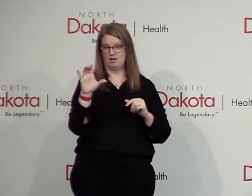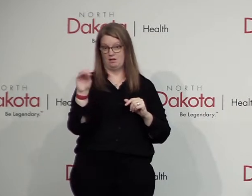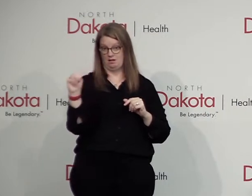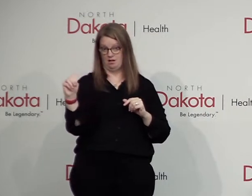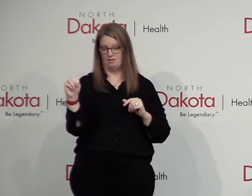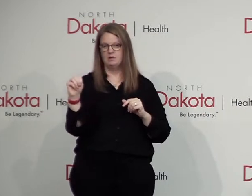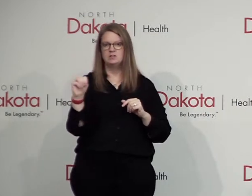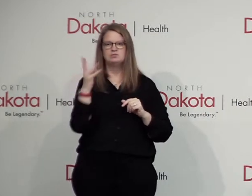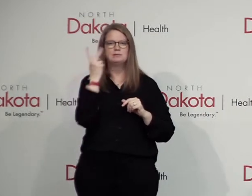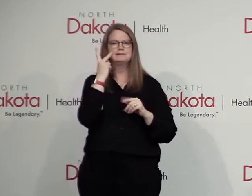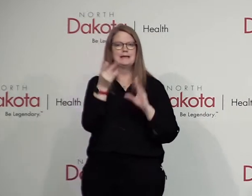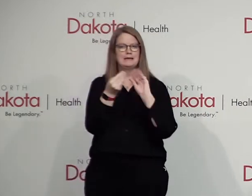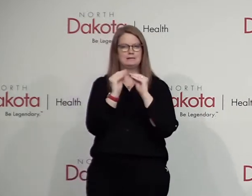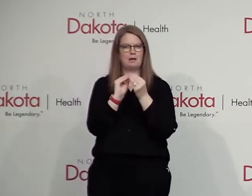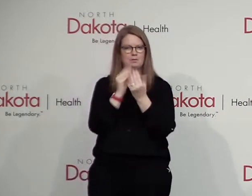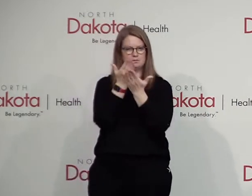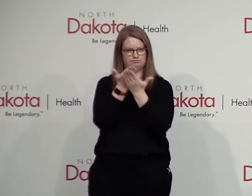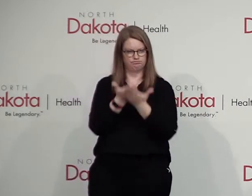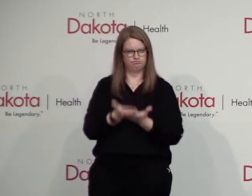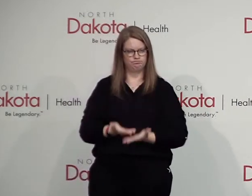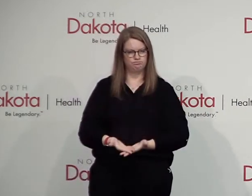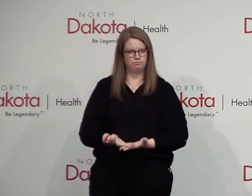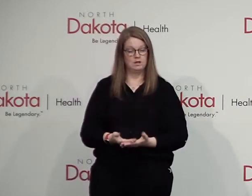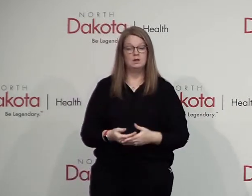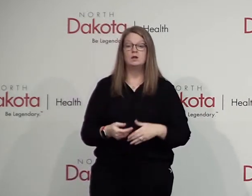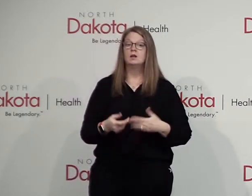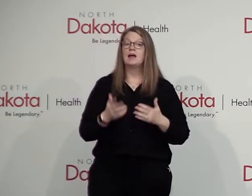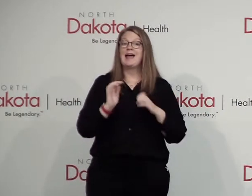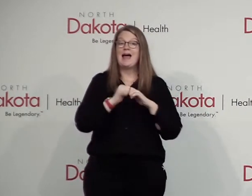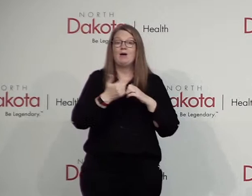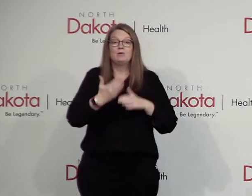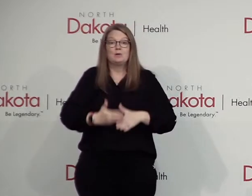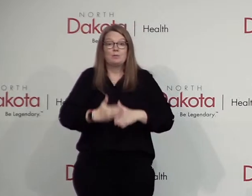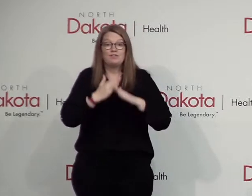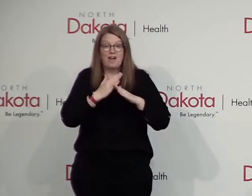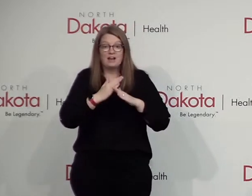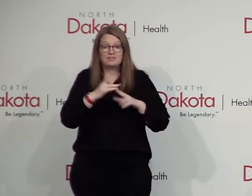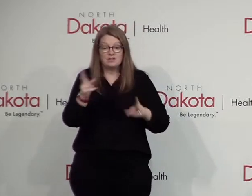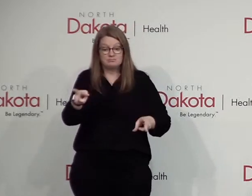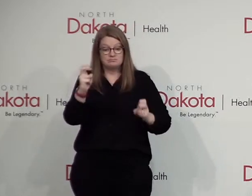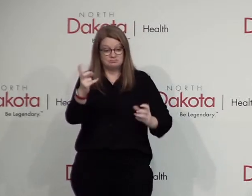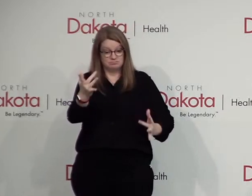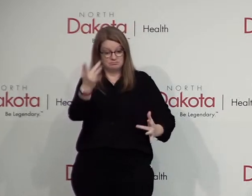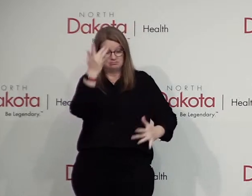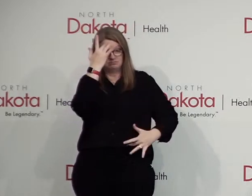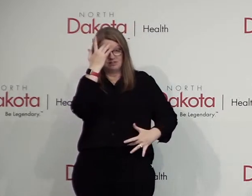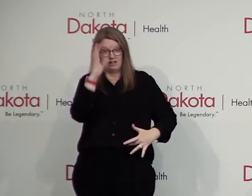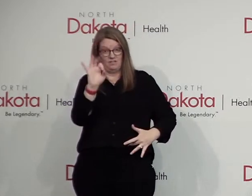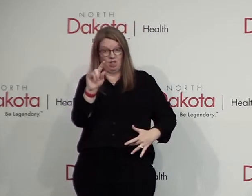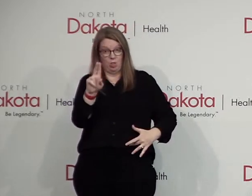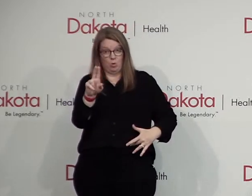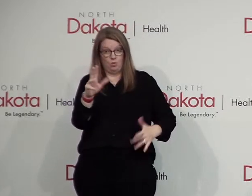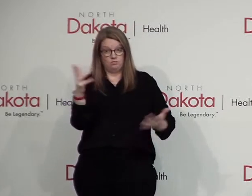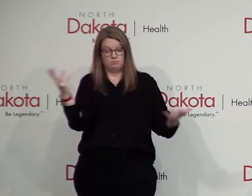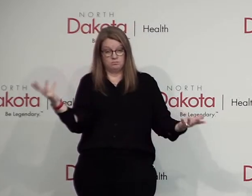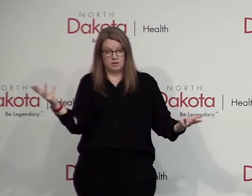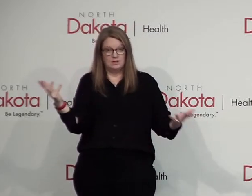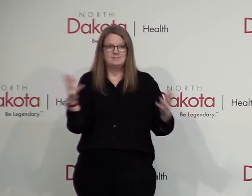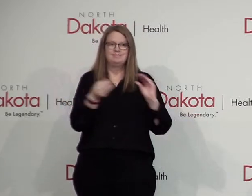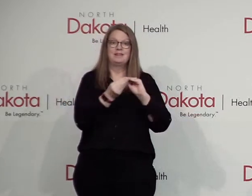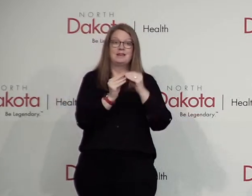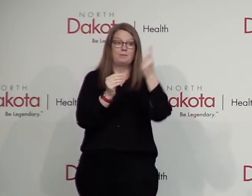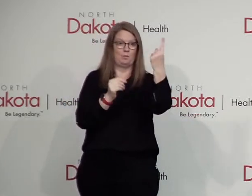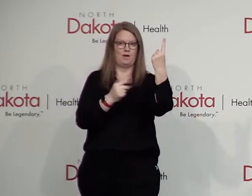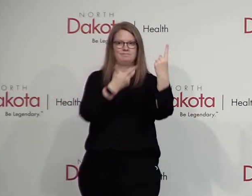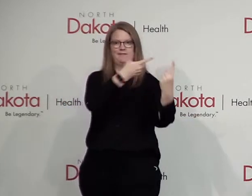www.ndflu.com. And again, there are several ways people can protect themselves from catching or spreading influenza. Of course, number 1